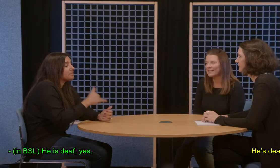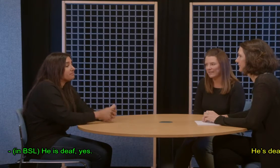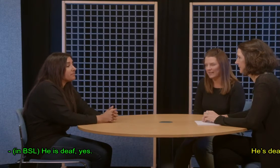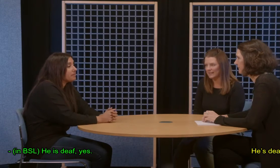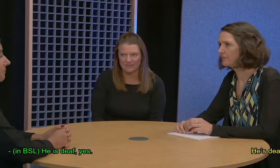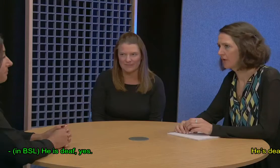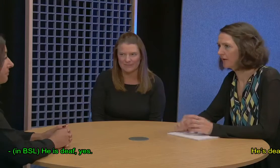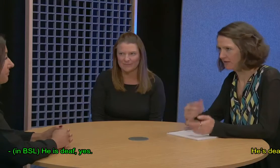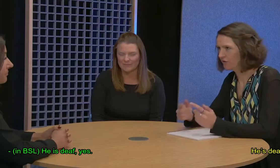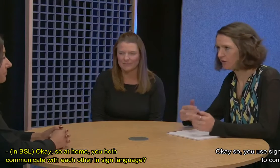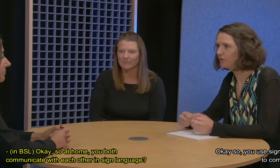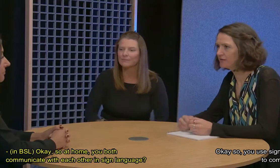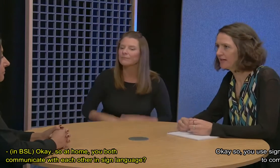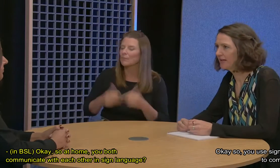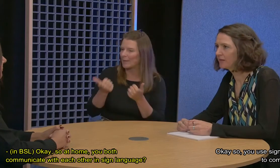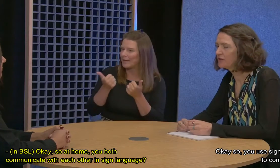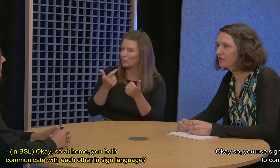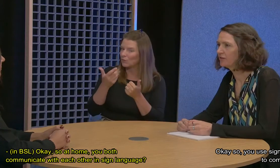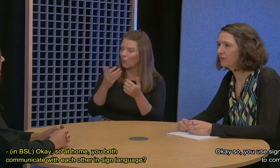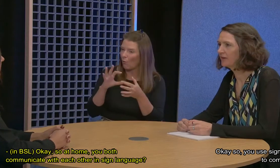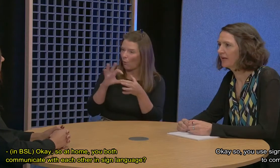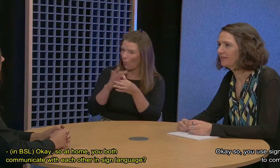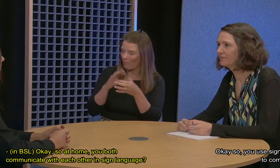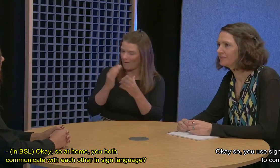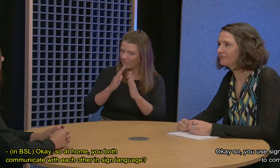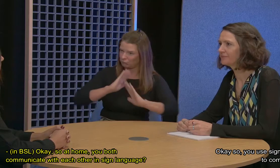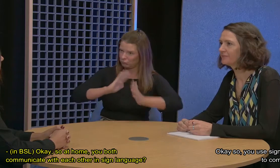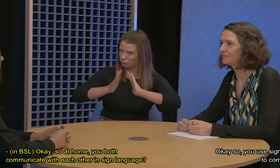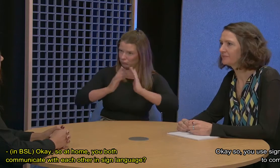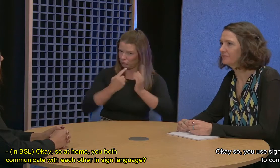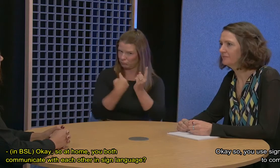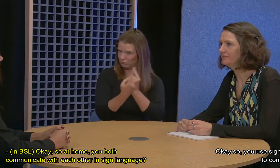He's deaf, yes. Okay, so you use sign language to communicate.